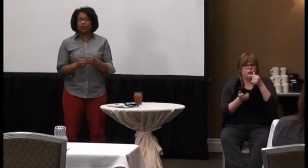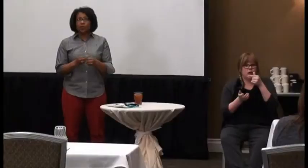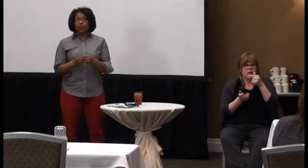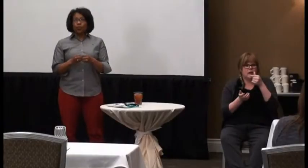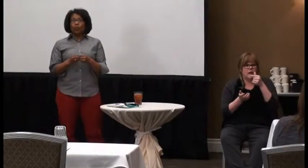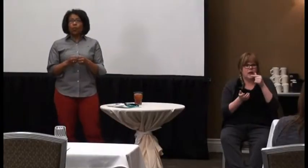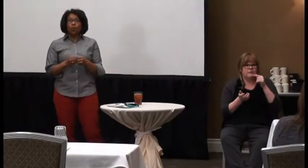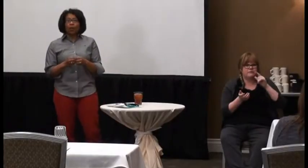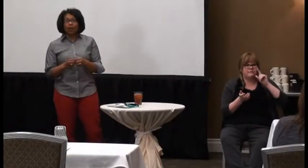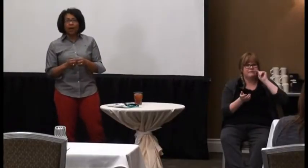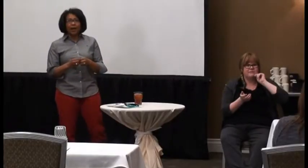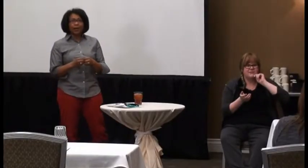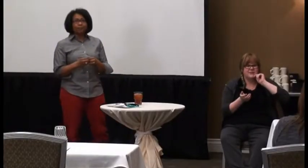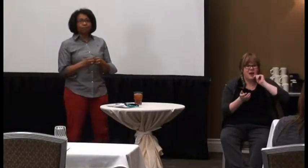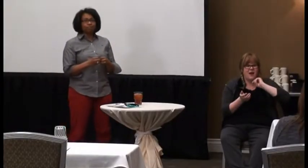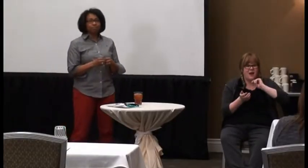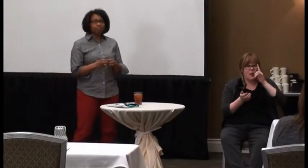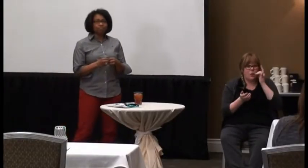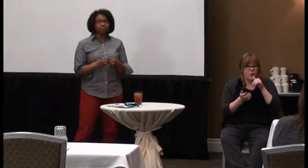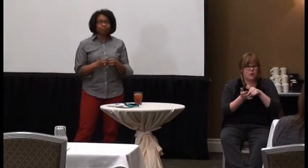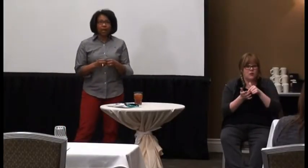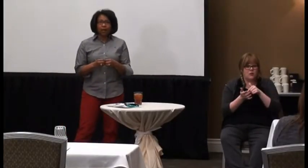OBs for